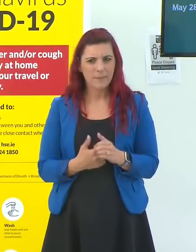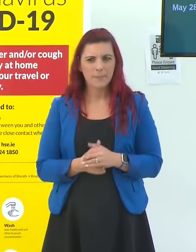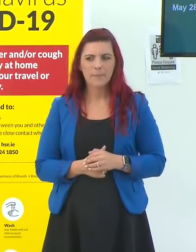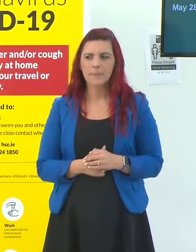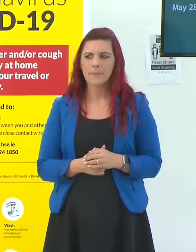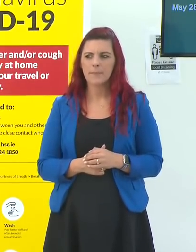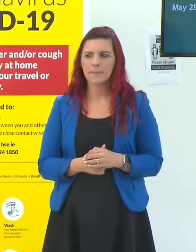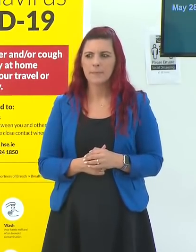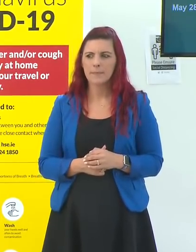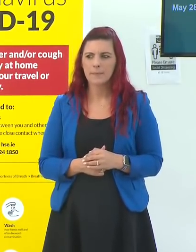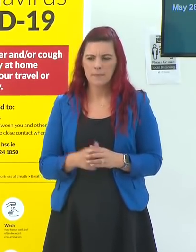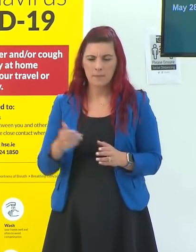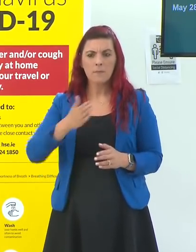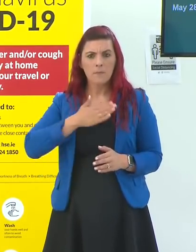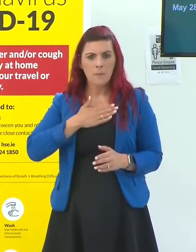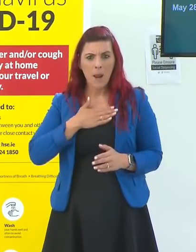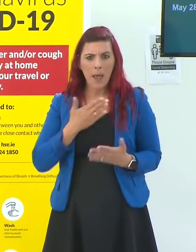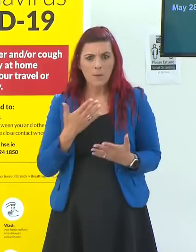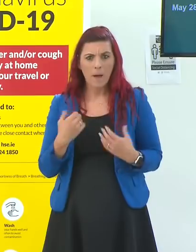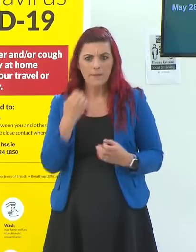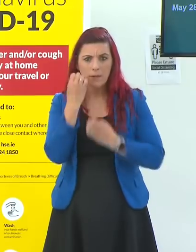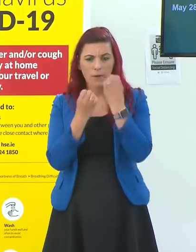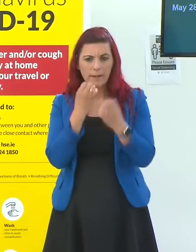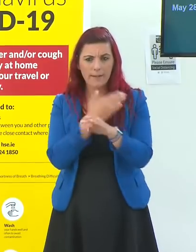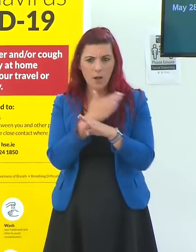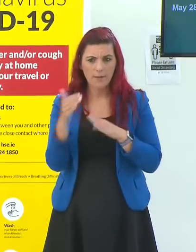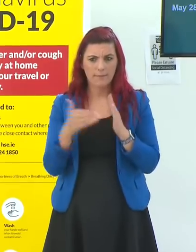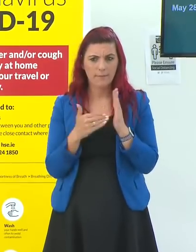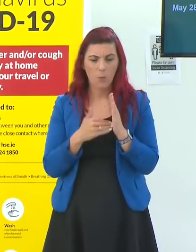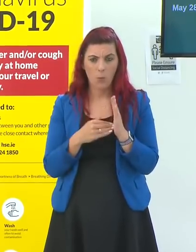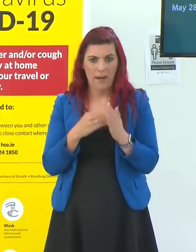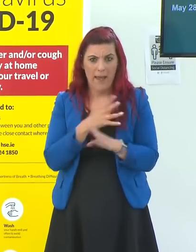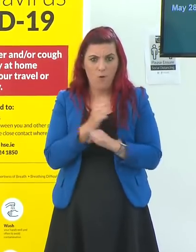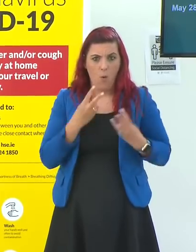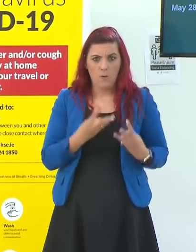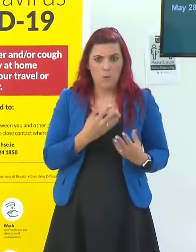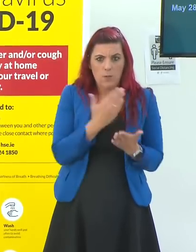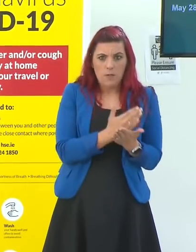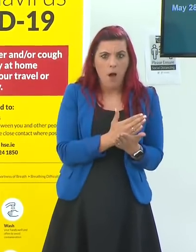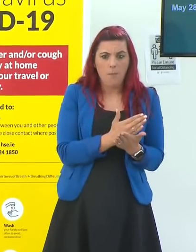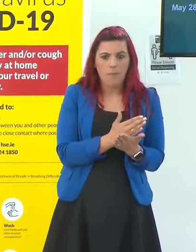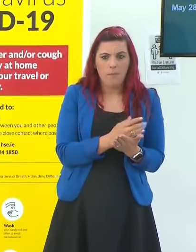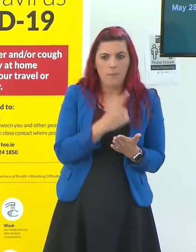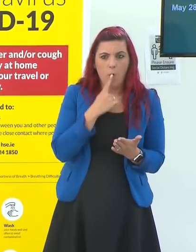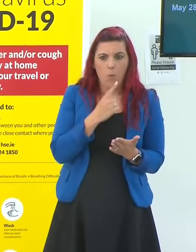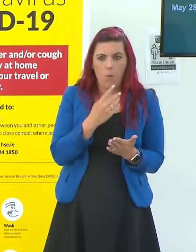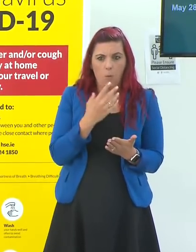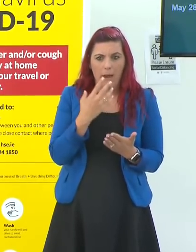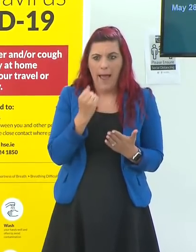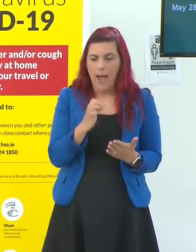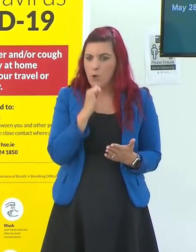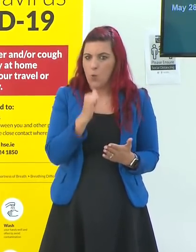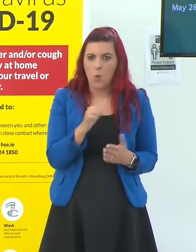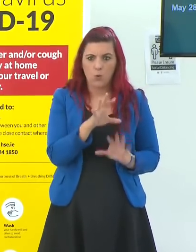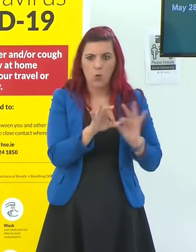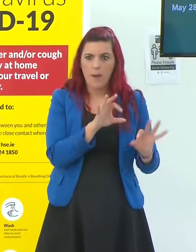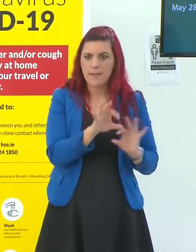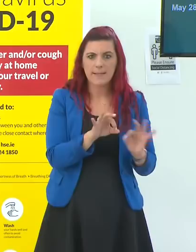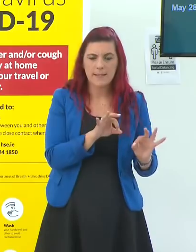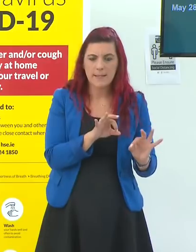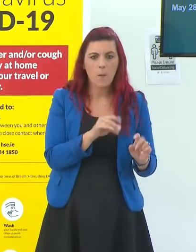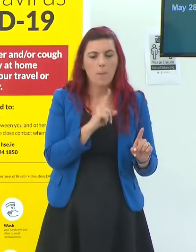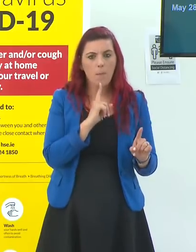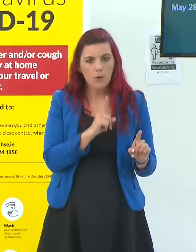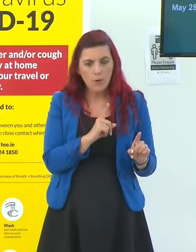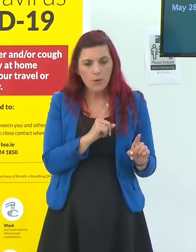Without doubt, we'd like to have a screening. We wouldn't have wanted to stop our screening program. As I said, they're all benchmarked internationally. We're very proud of them. But the